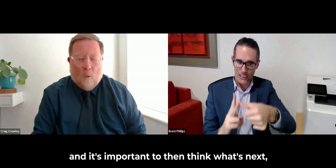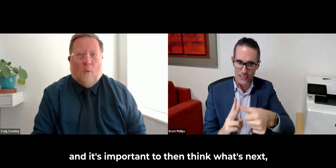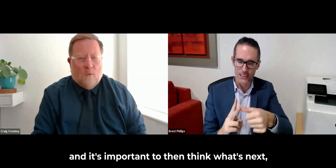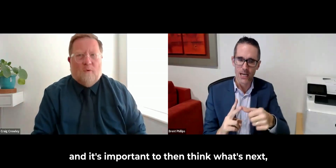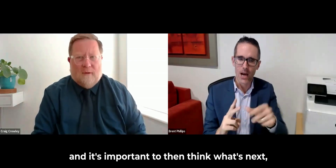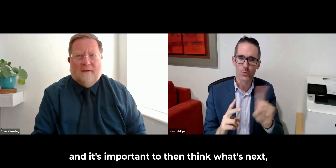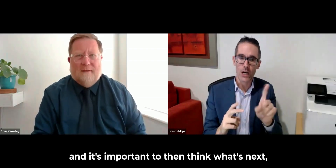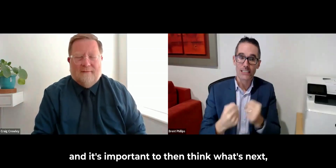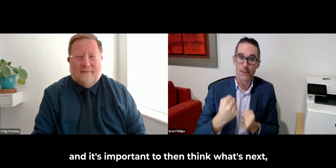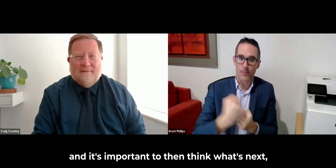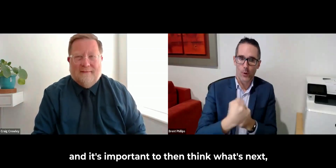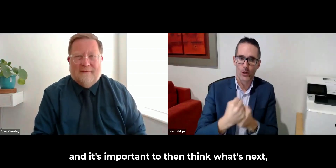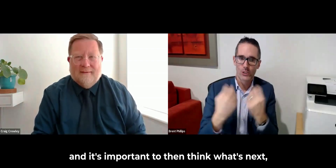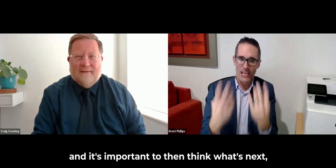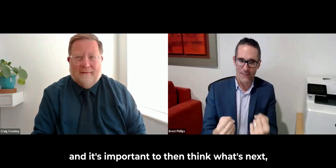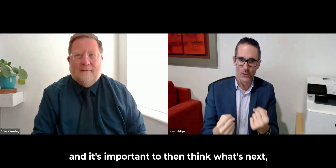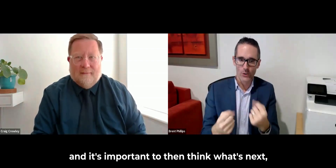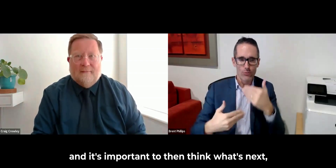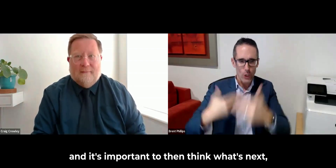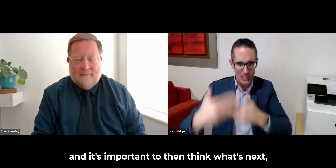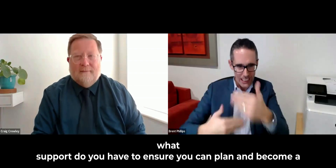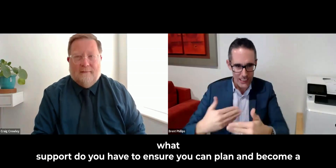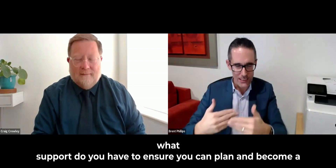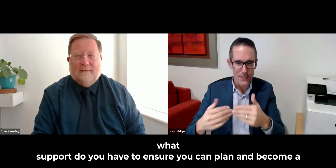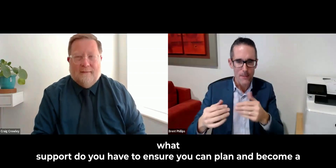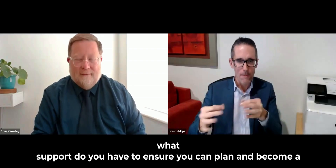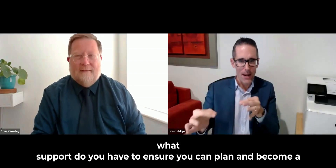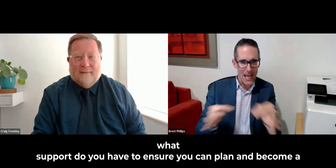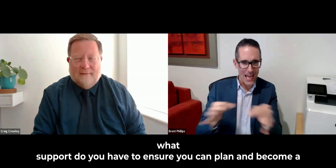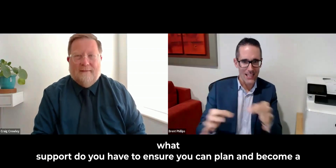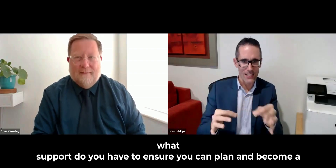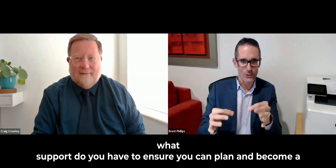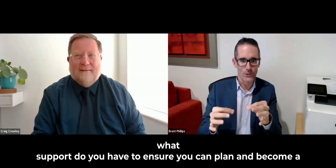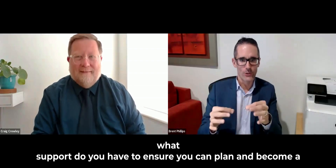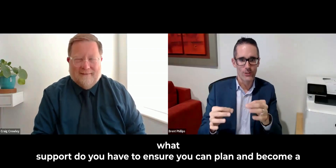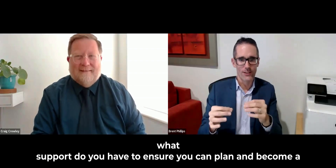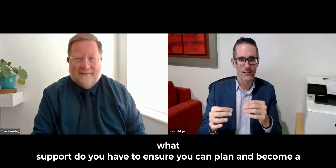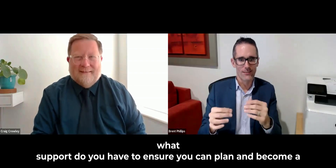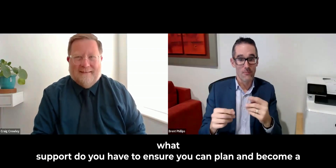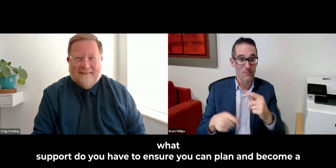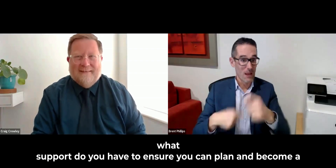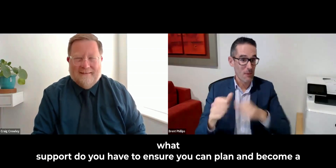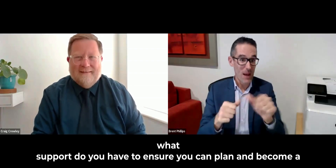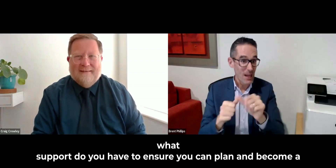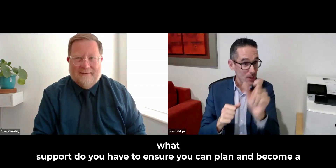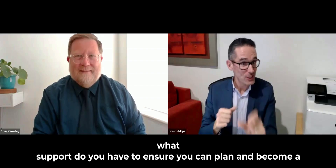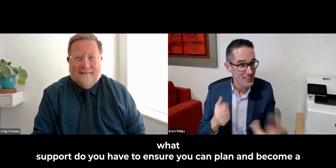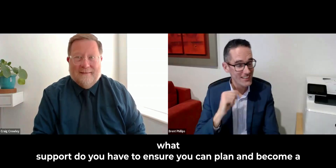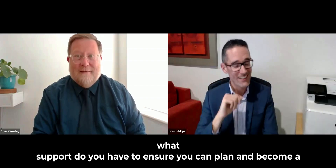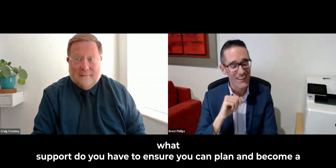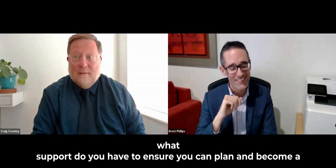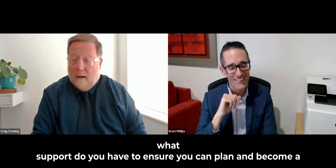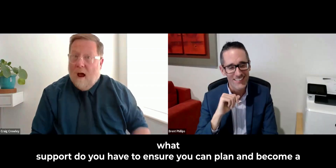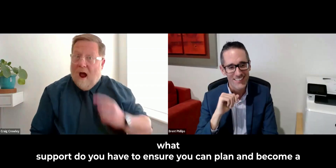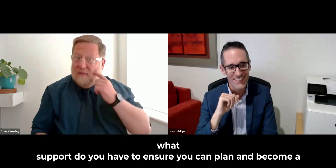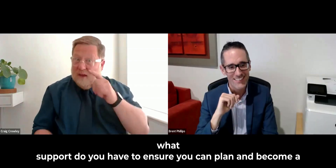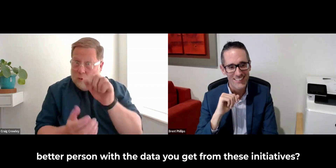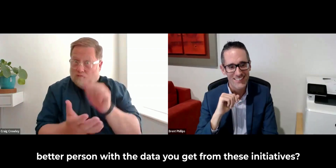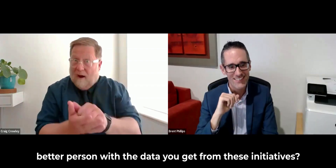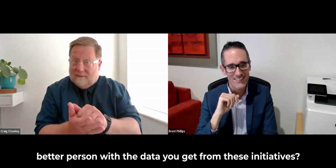And it's important to then think, what's next? What support do you have to ensure you can plan and become a better